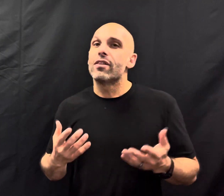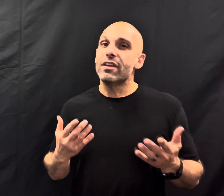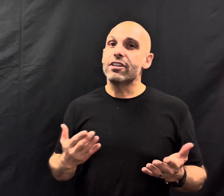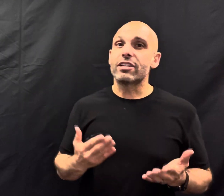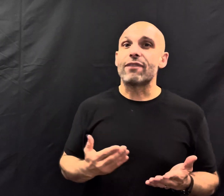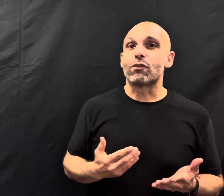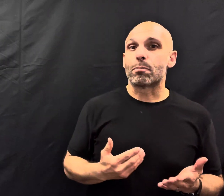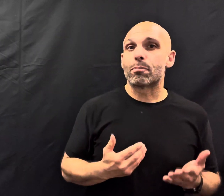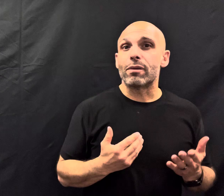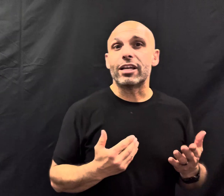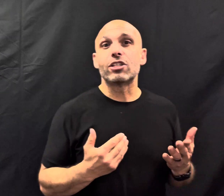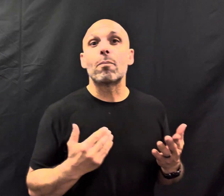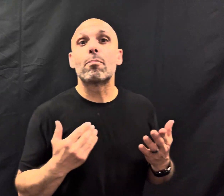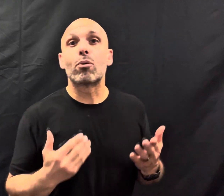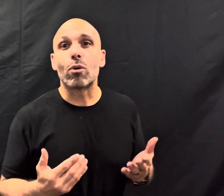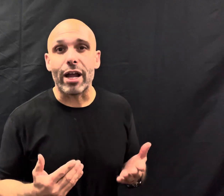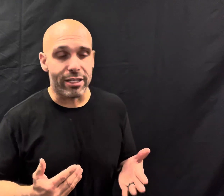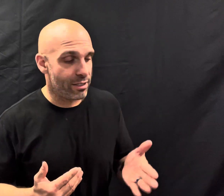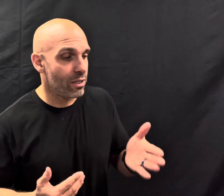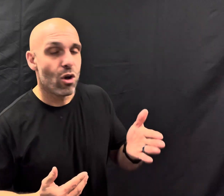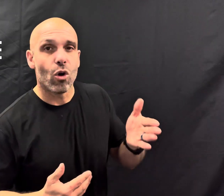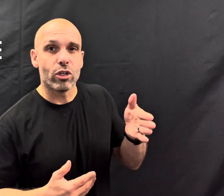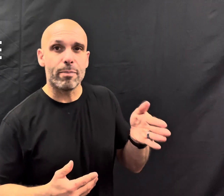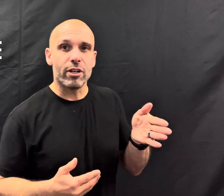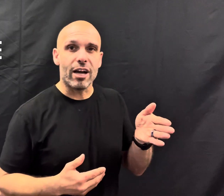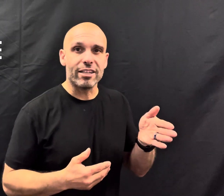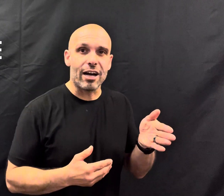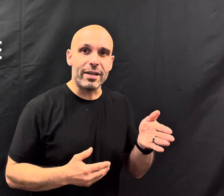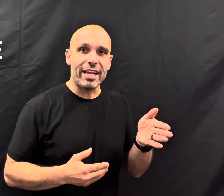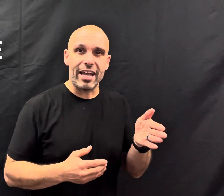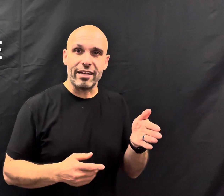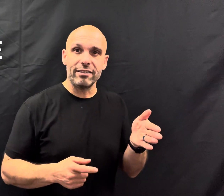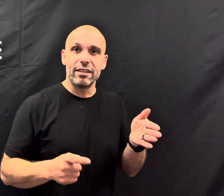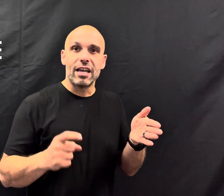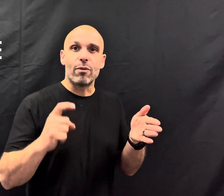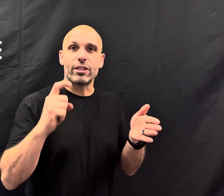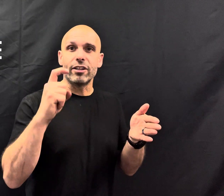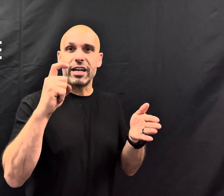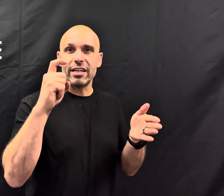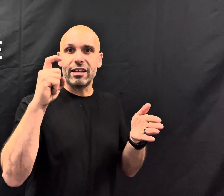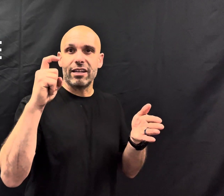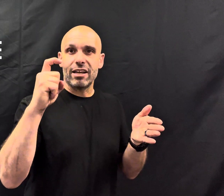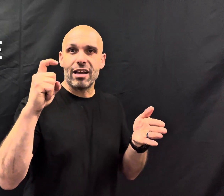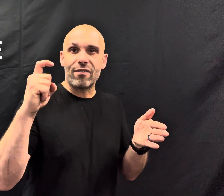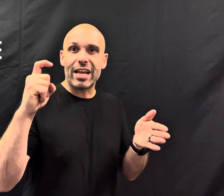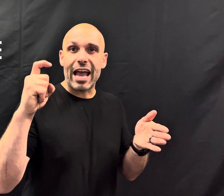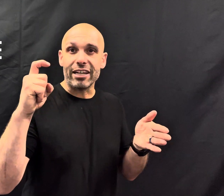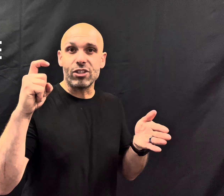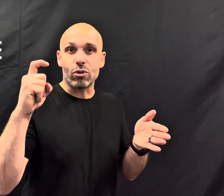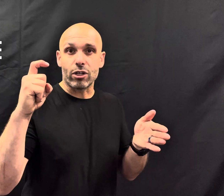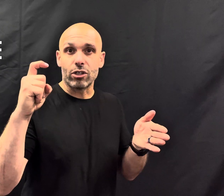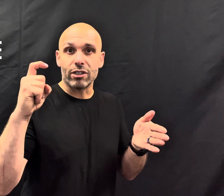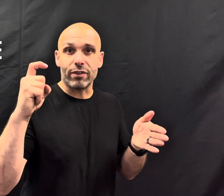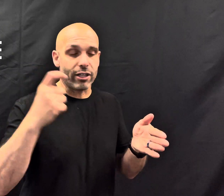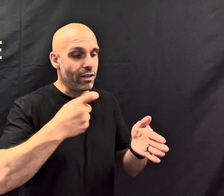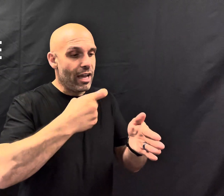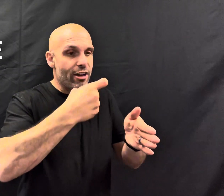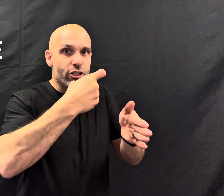The other sign is price. Hold up your non-dominant hand, and with your other hand, have an X or a crooked finger, and you're just going